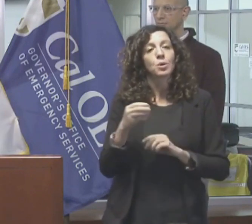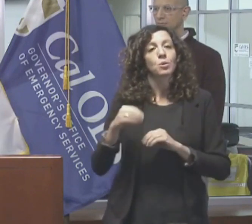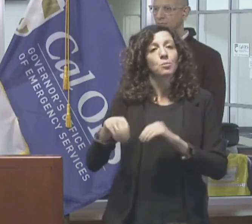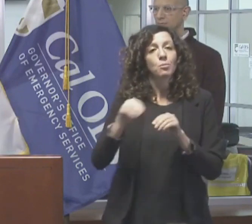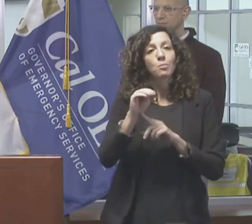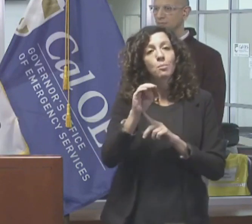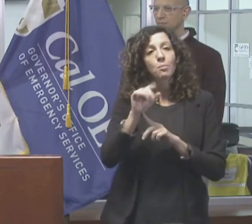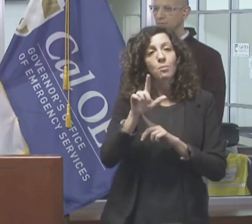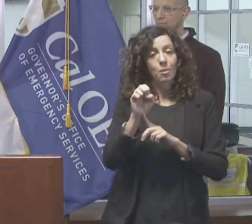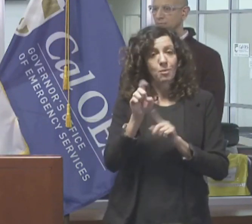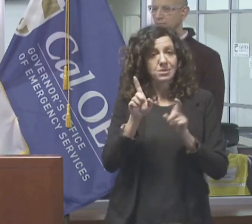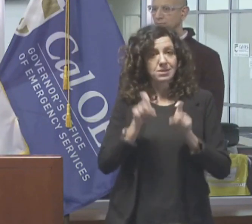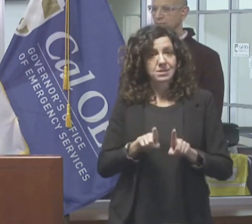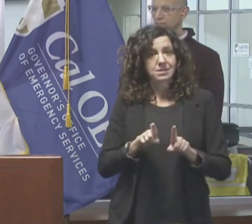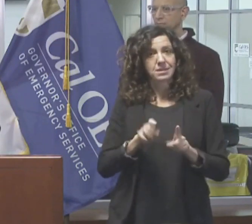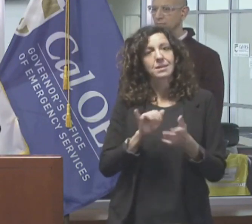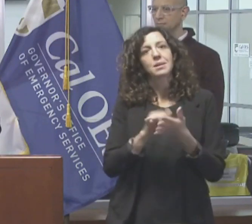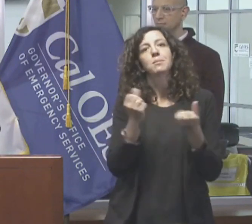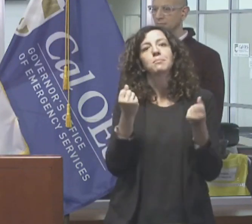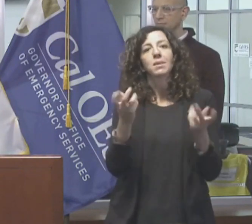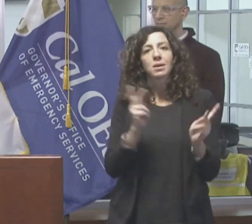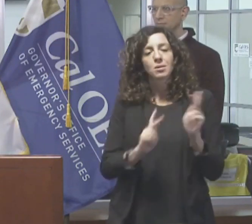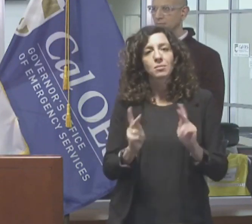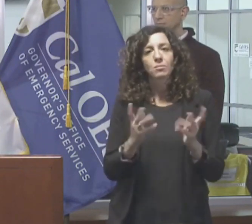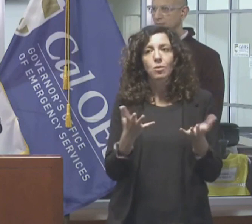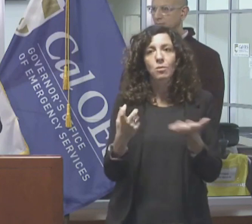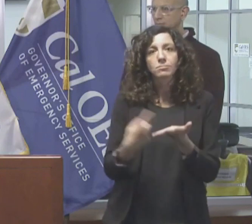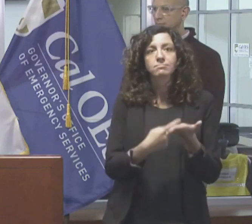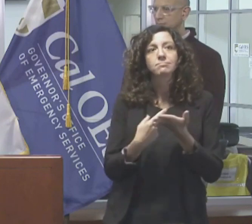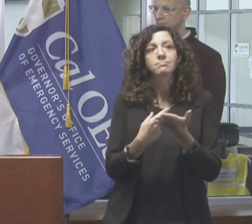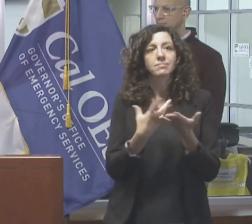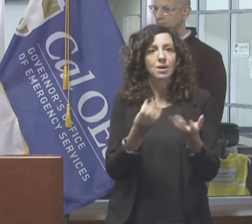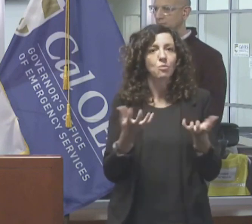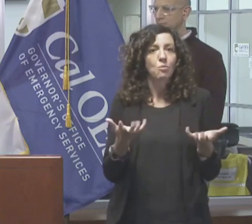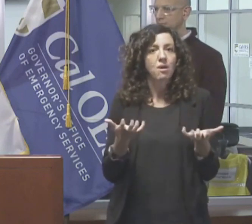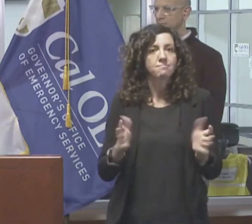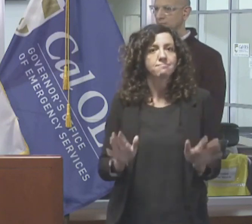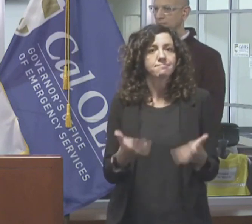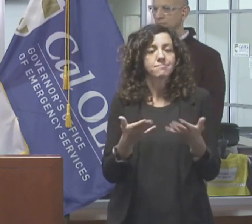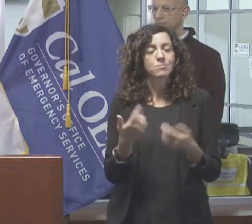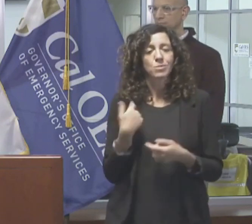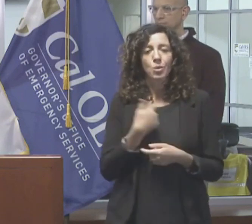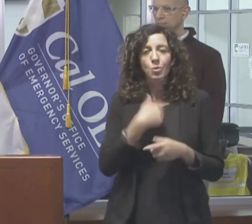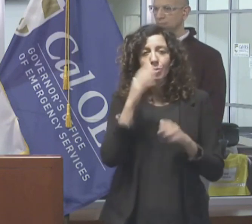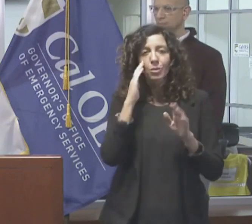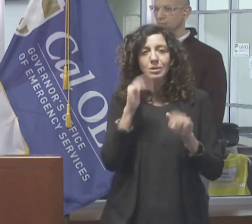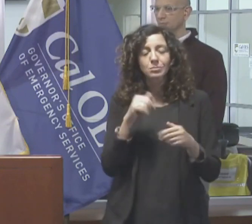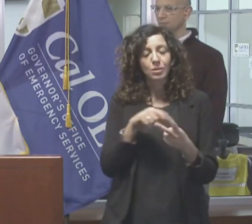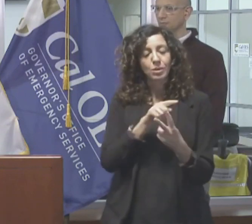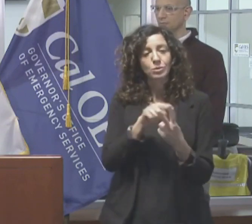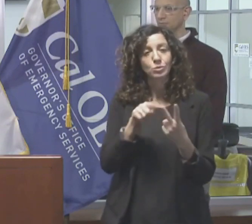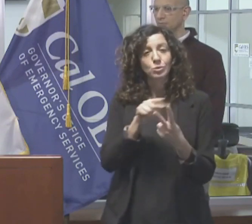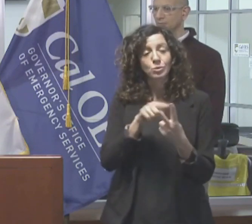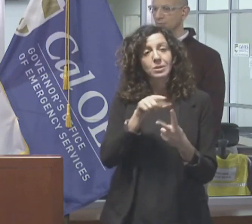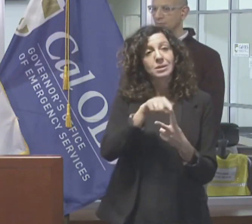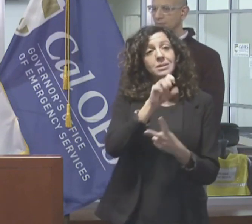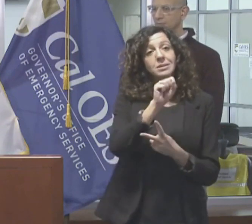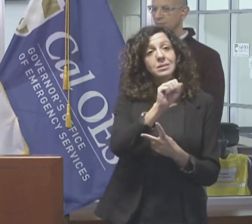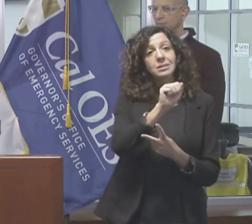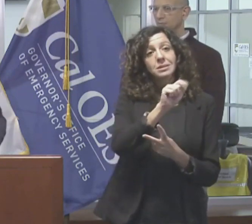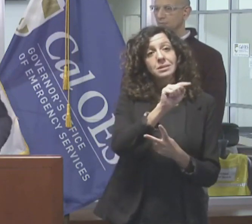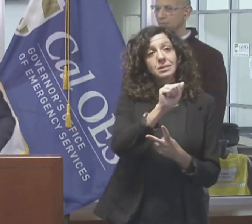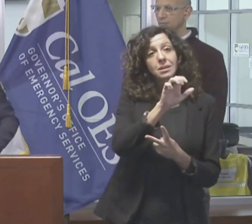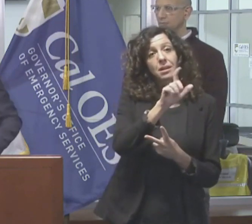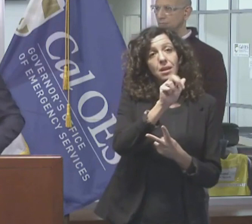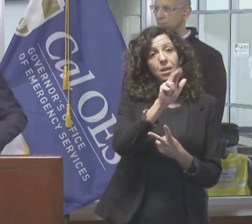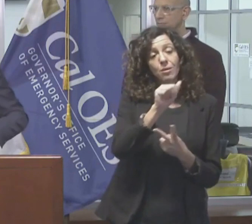are discussing and so many have promoted. We expect that those 2 pilots, one in Santa Clara County, one in